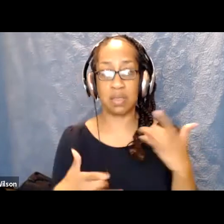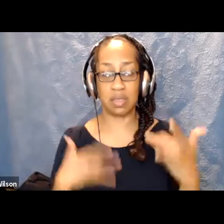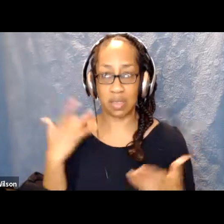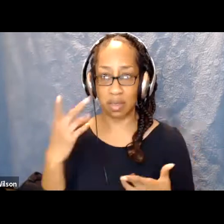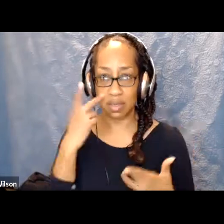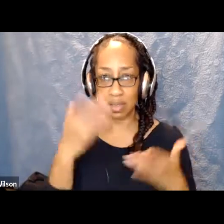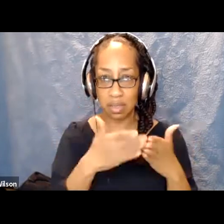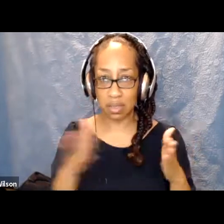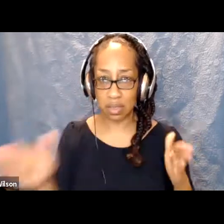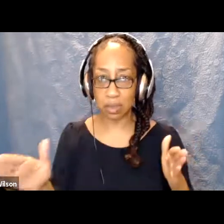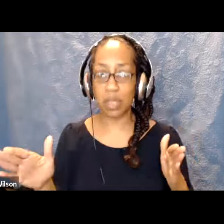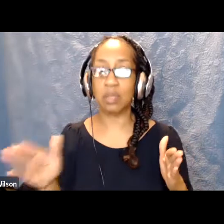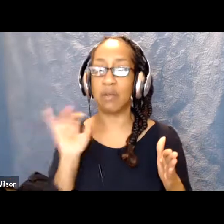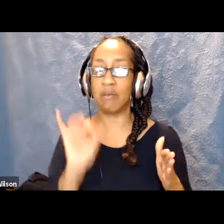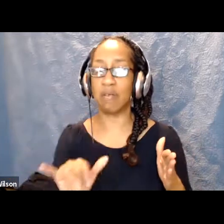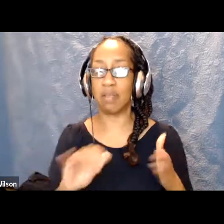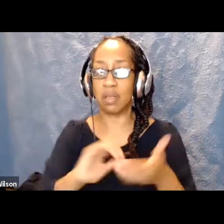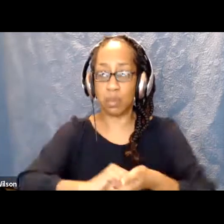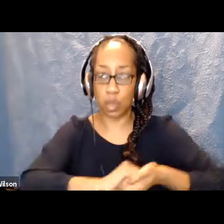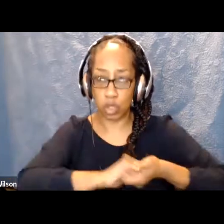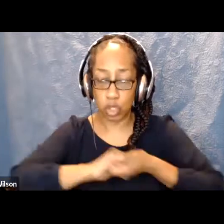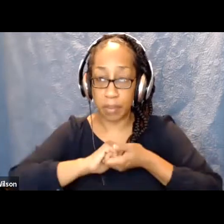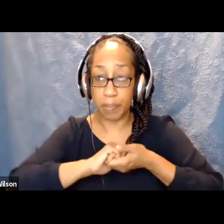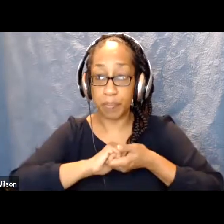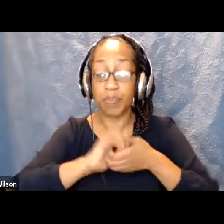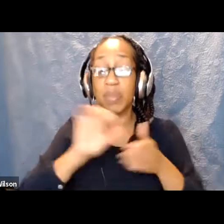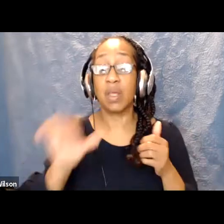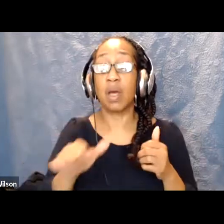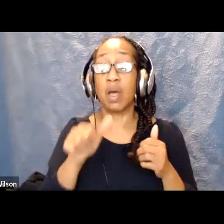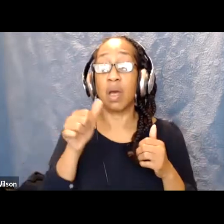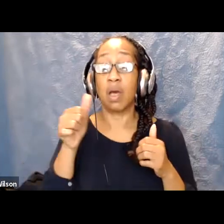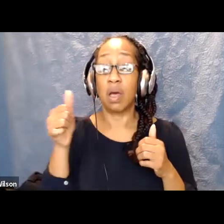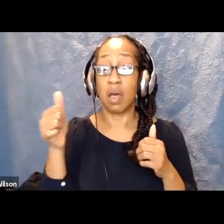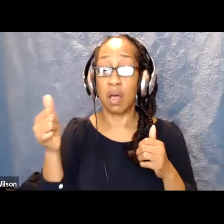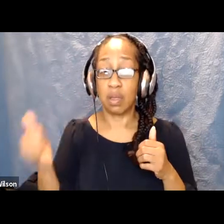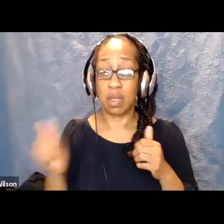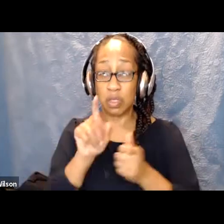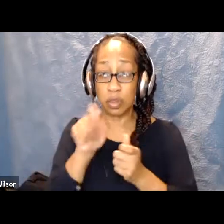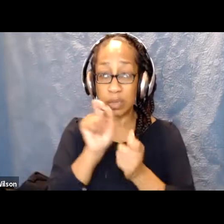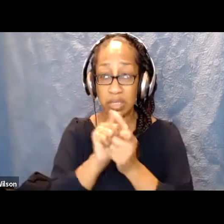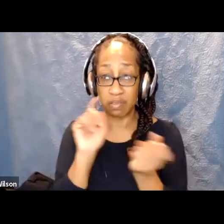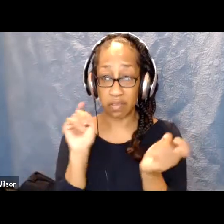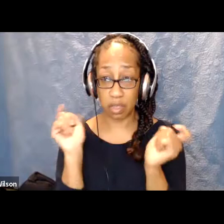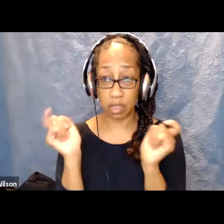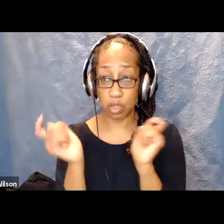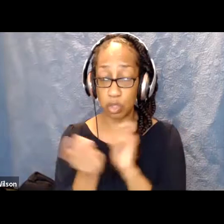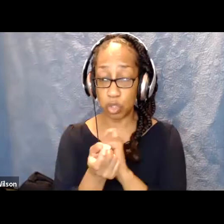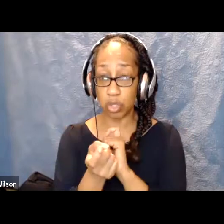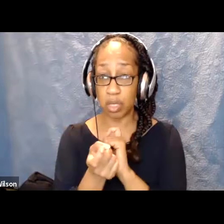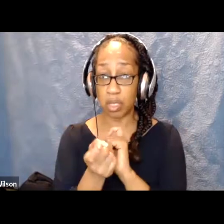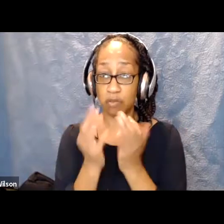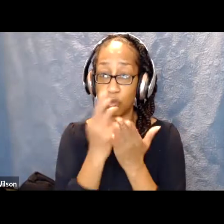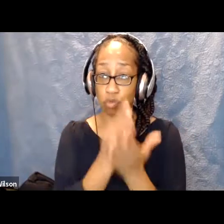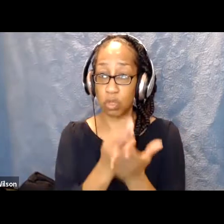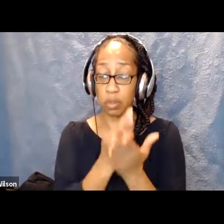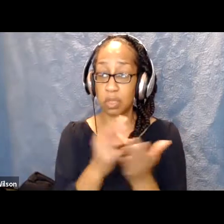those partnerships. Another category or another specific change that was made to the Rehabilitation Act